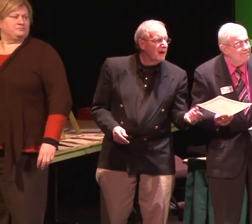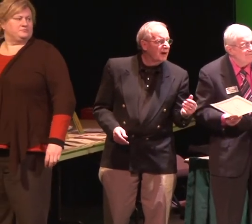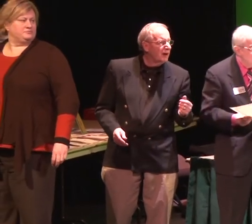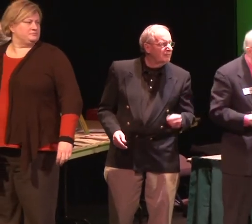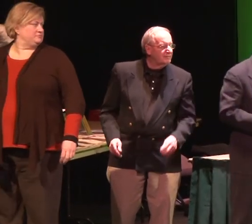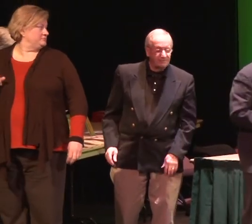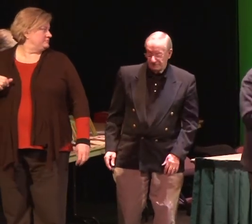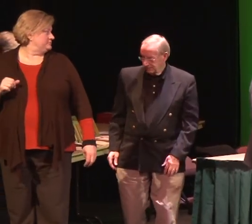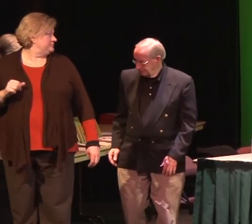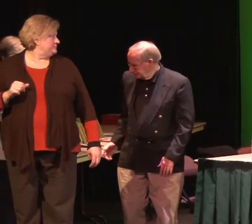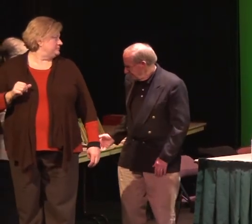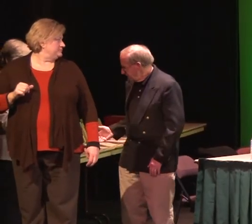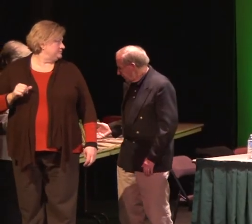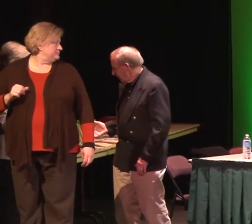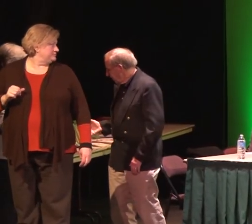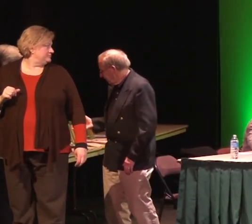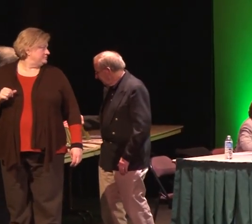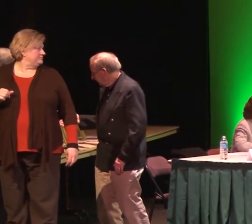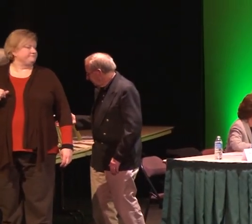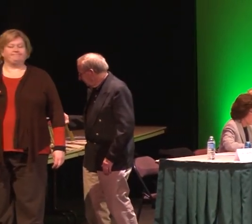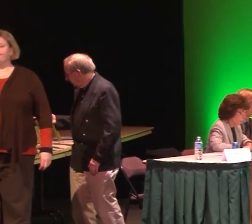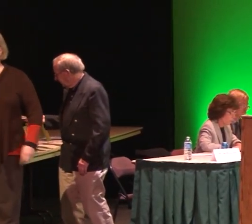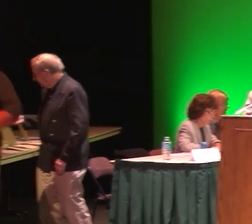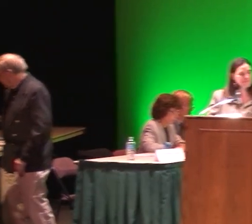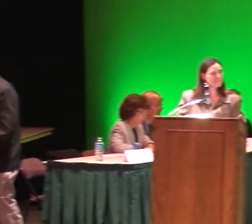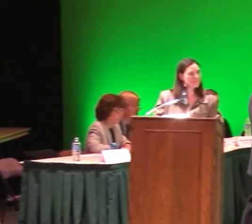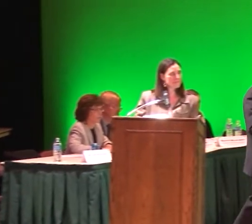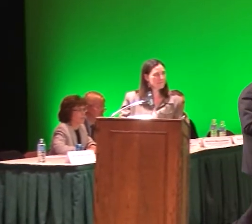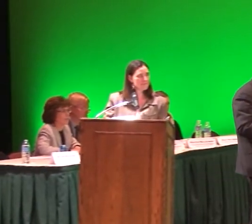What's Your Reaction with a Distraction?